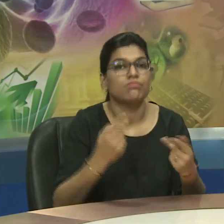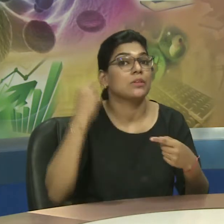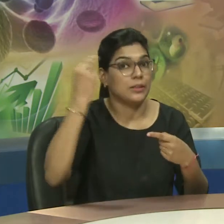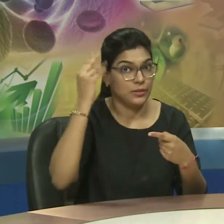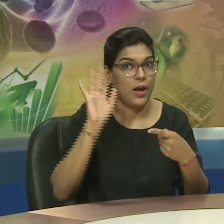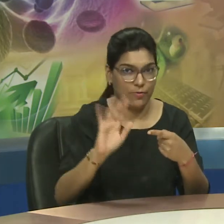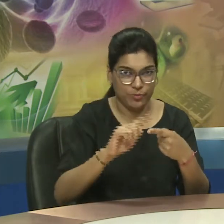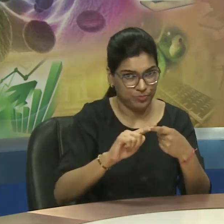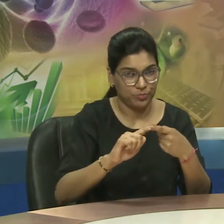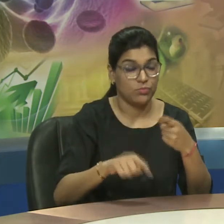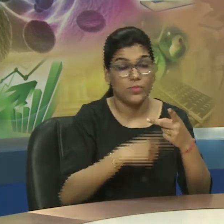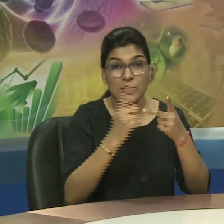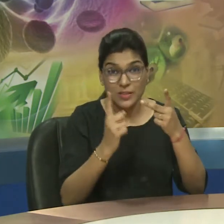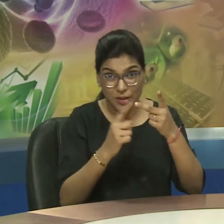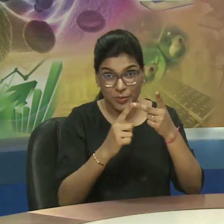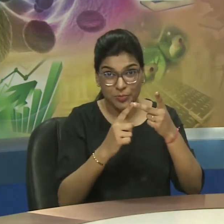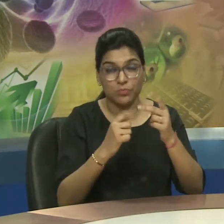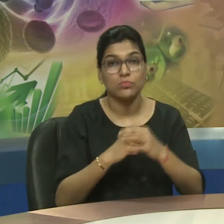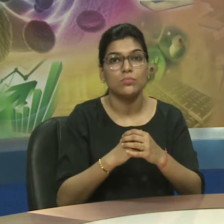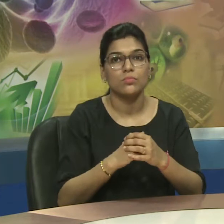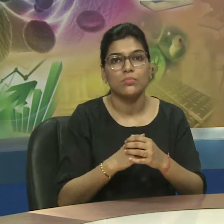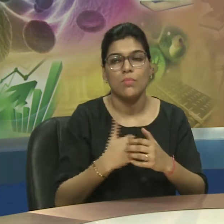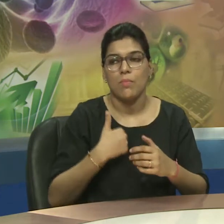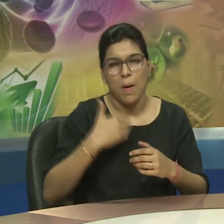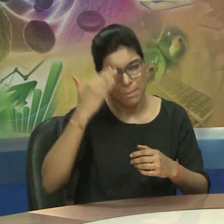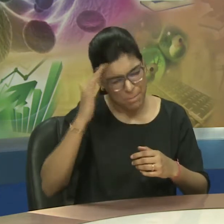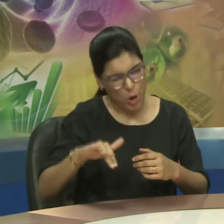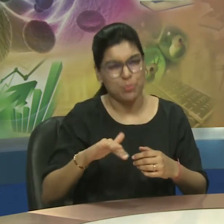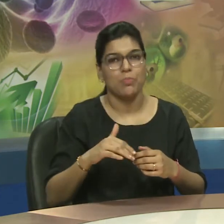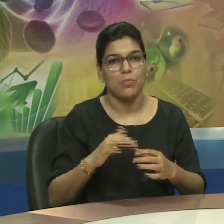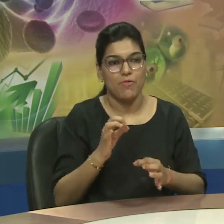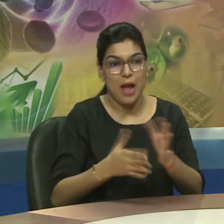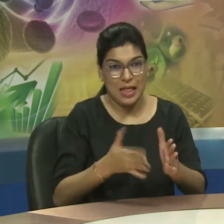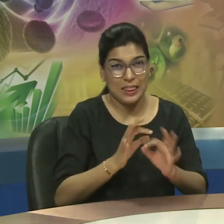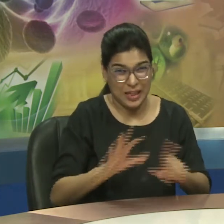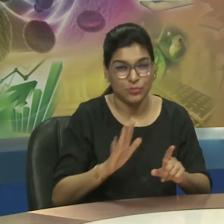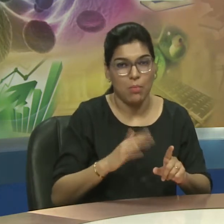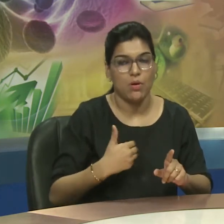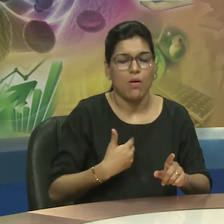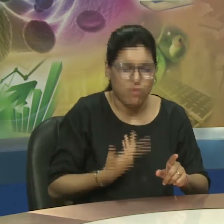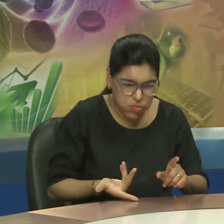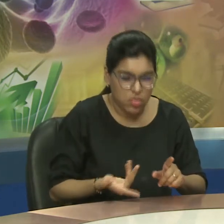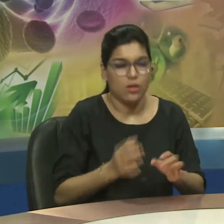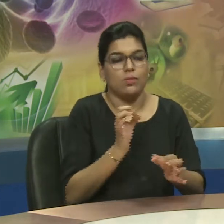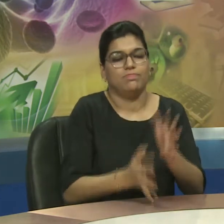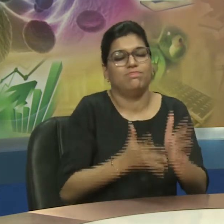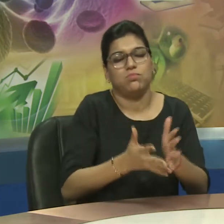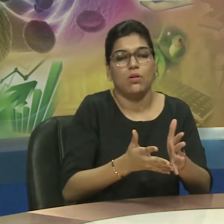the claim for loss by fire